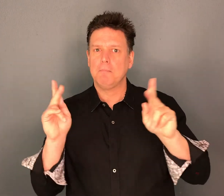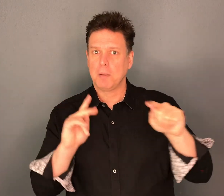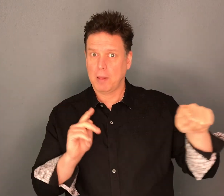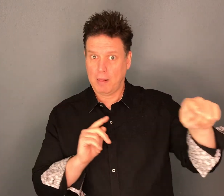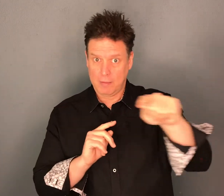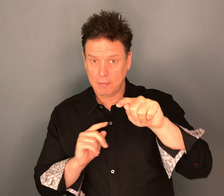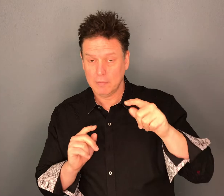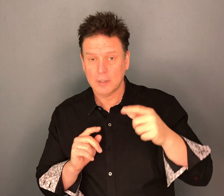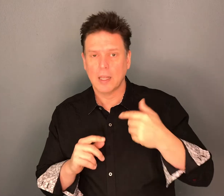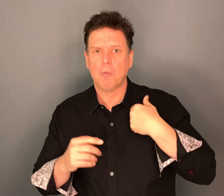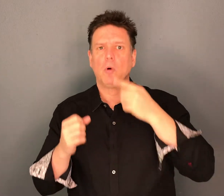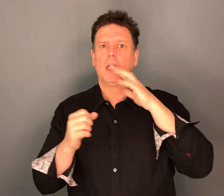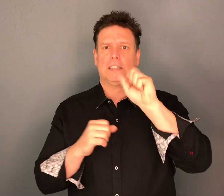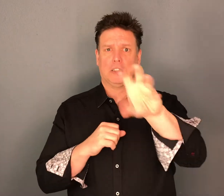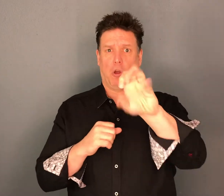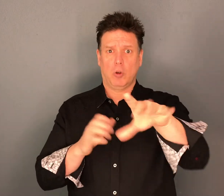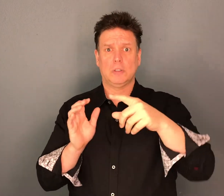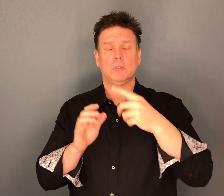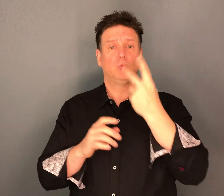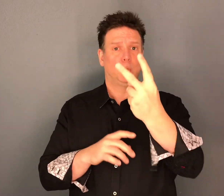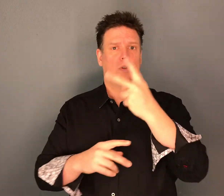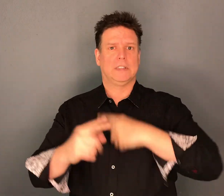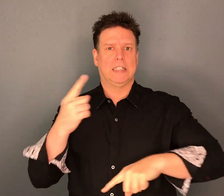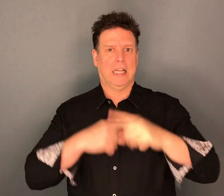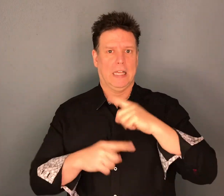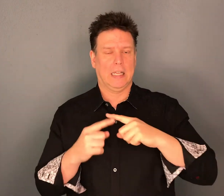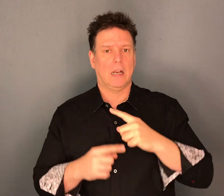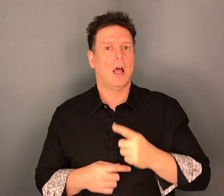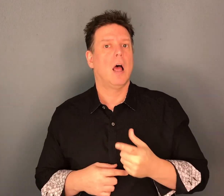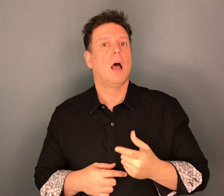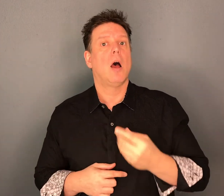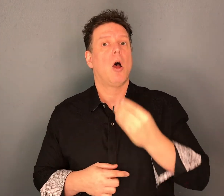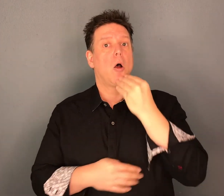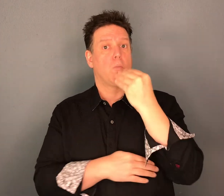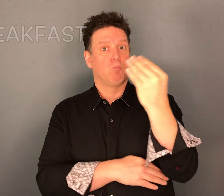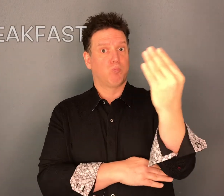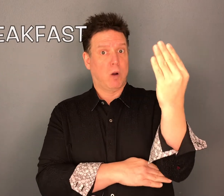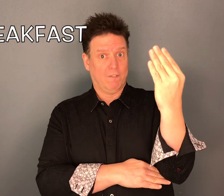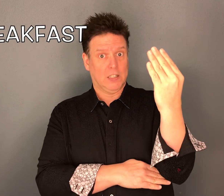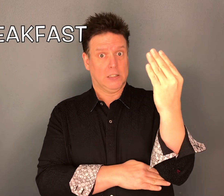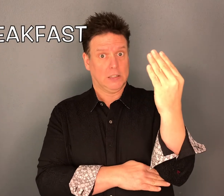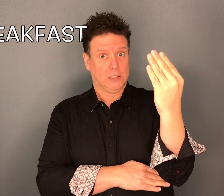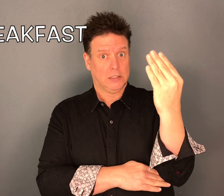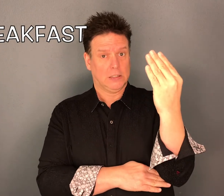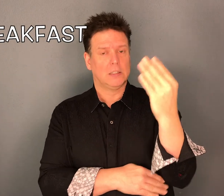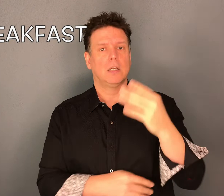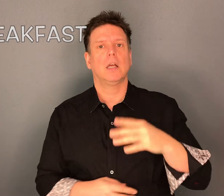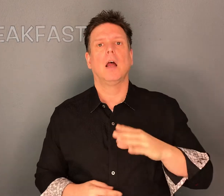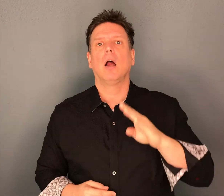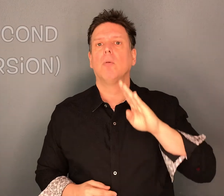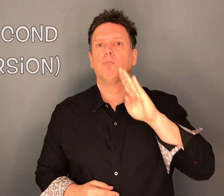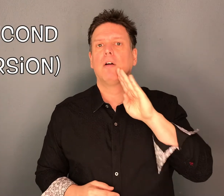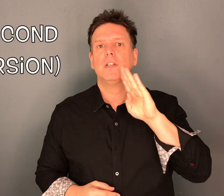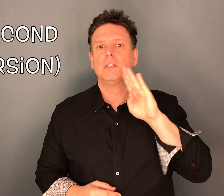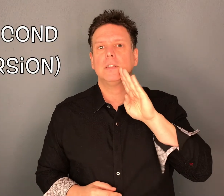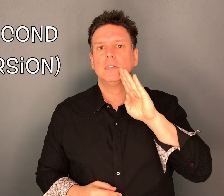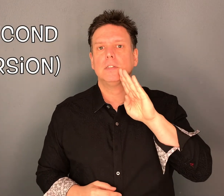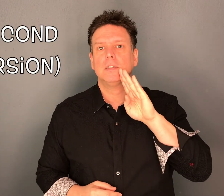I disagree with some people, and I'm going to show you 2 signs for each of these words. You have the sign for breakfast and the